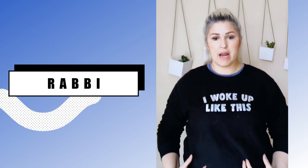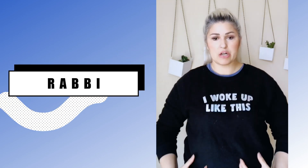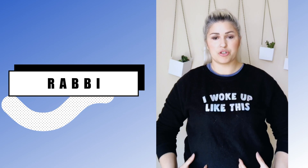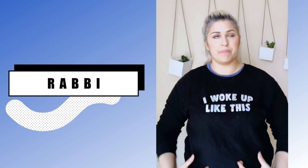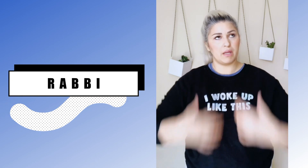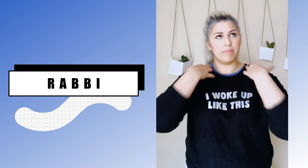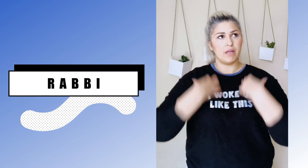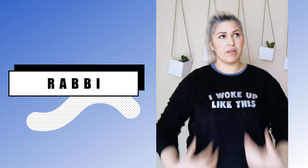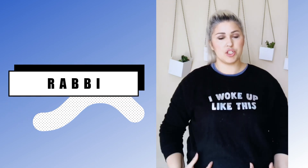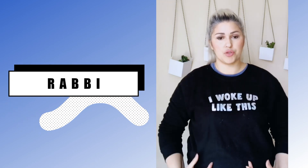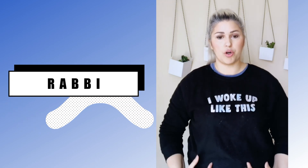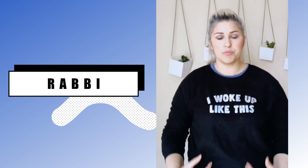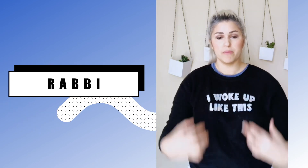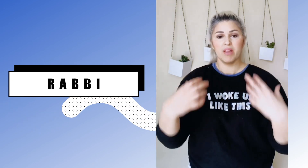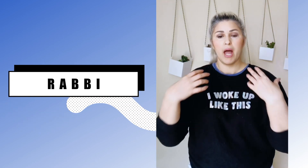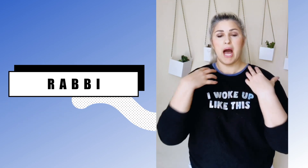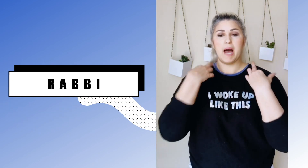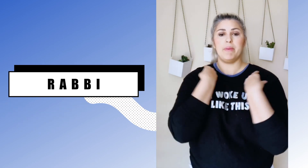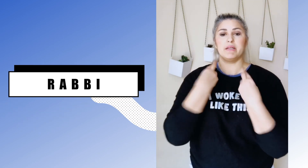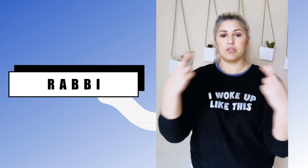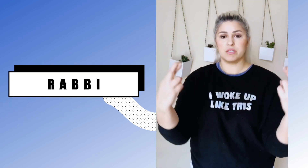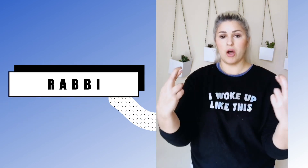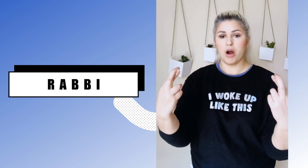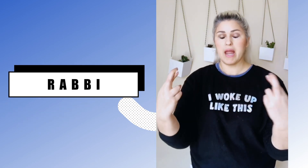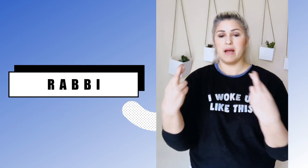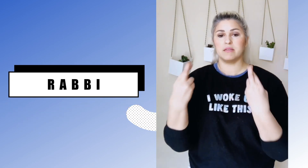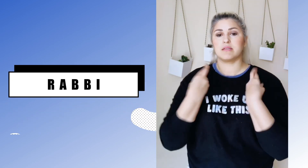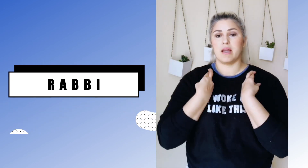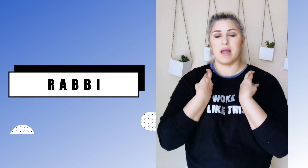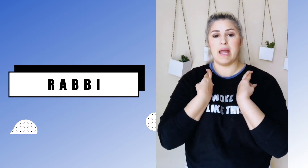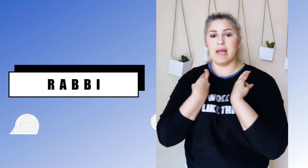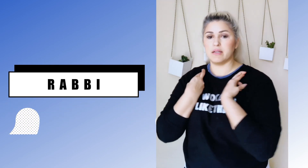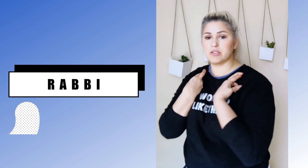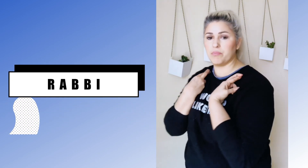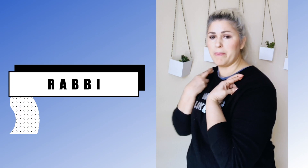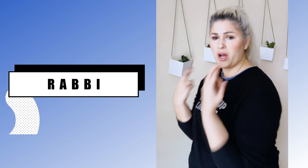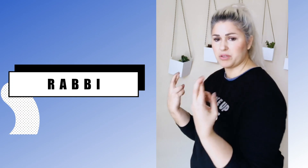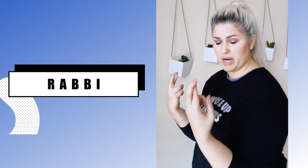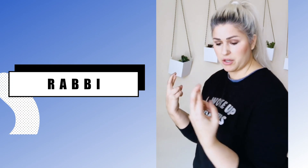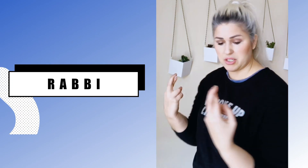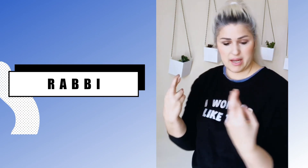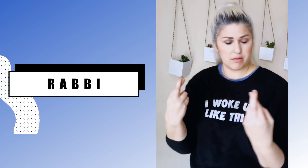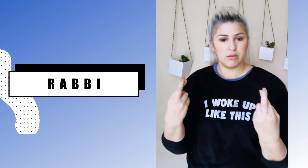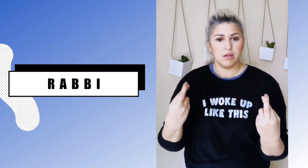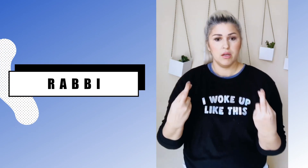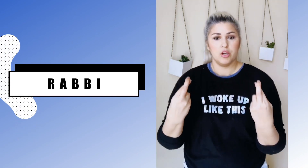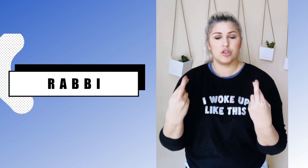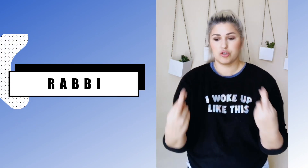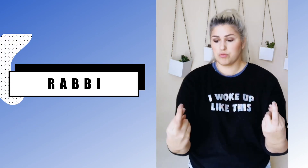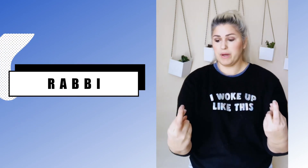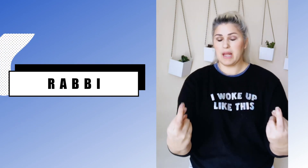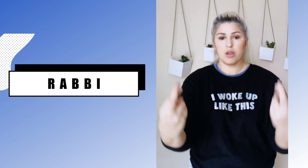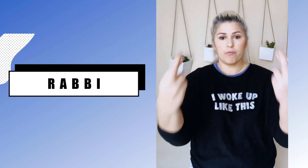like a sash or something. I think it's just robes. So it's the R hands. And so my palms are kind of just like,